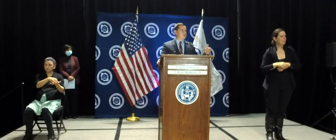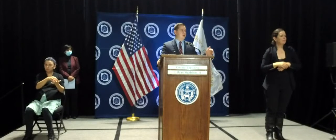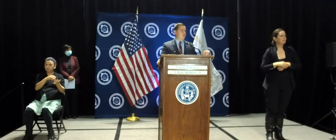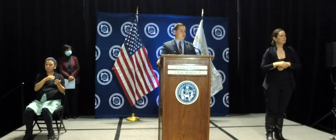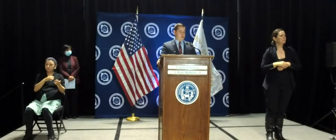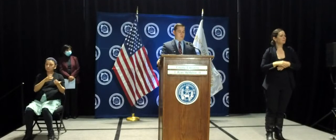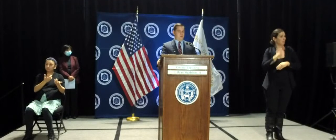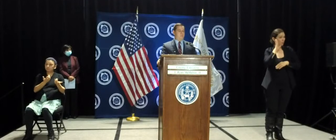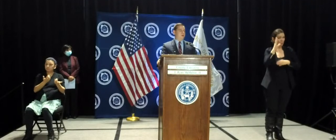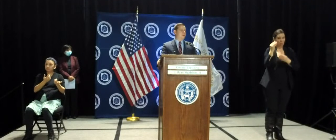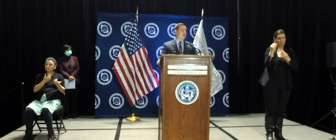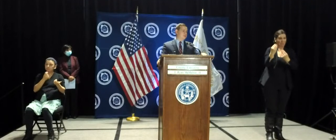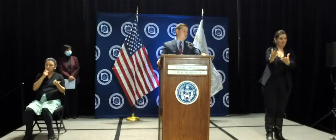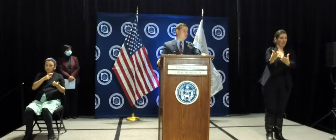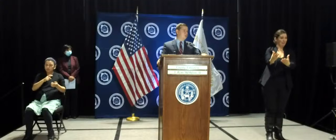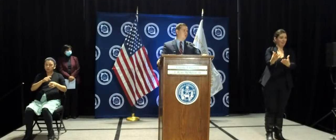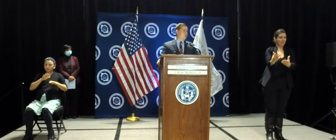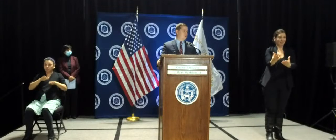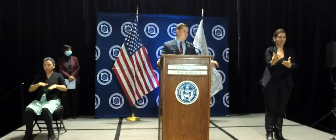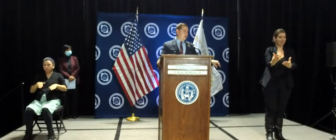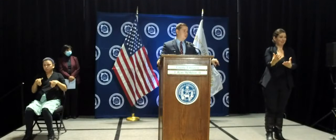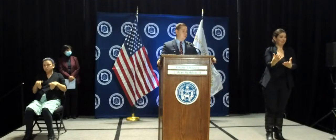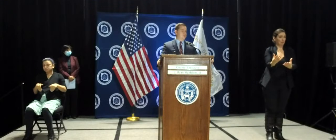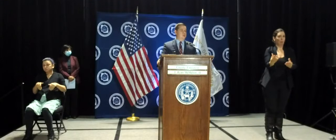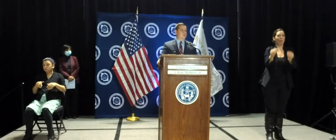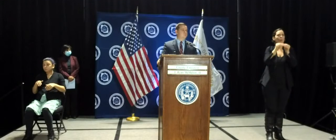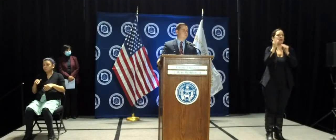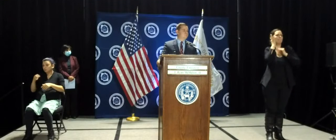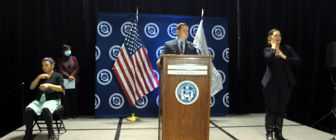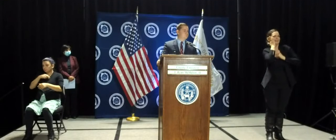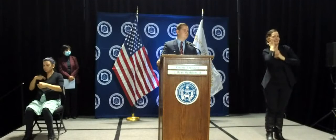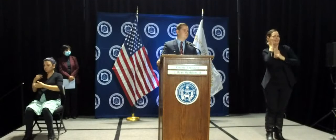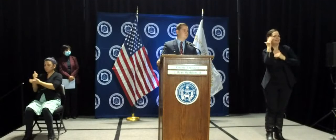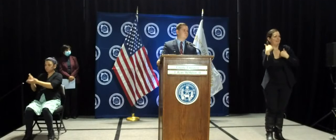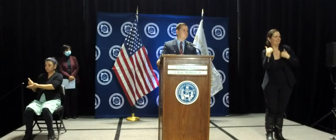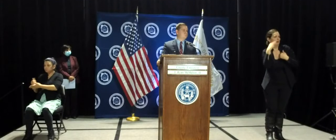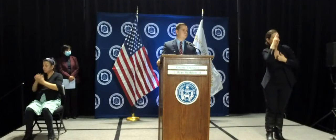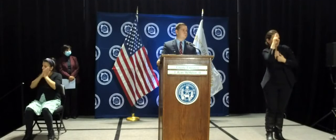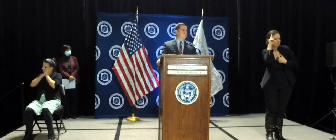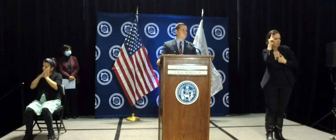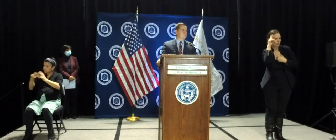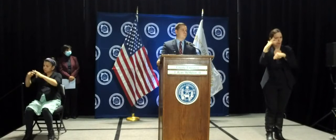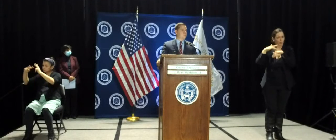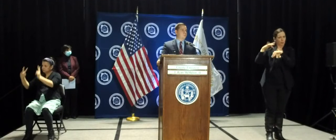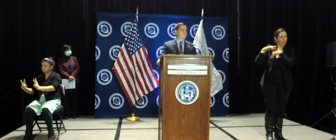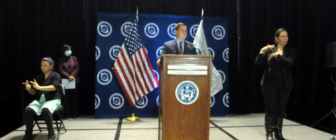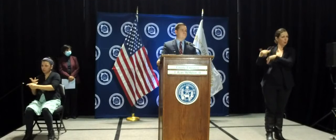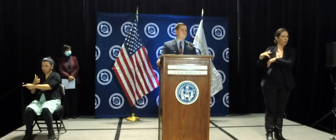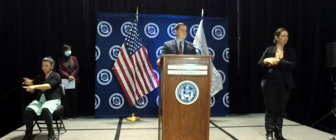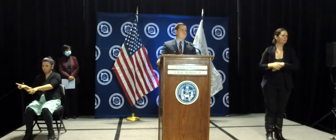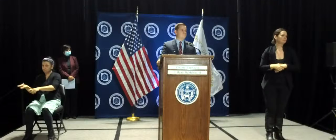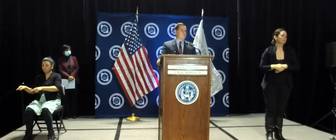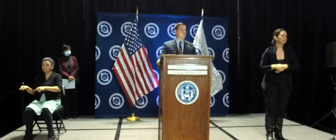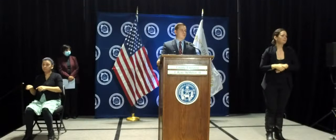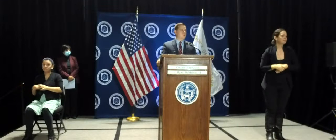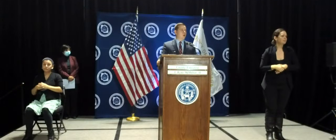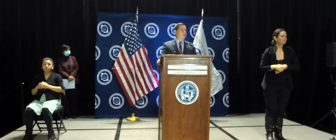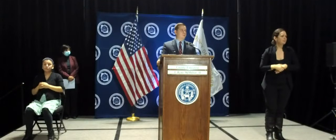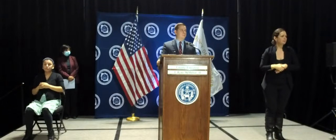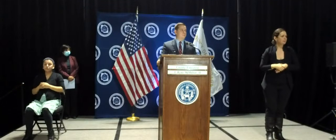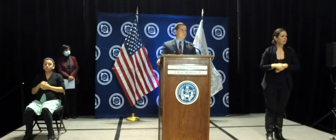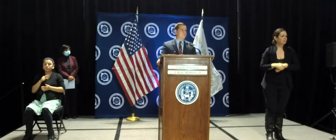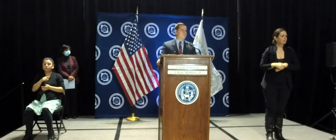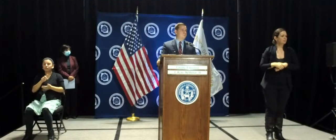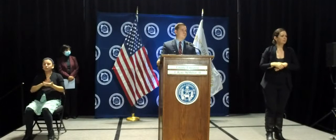beds when you compare that to COVID beds. So is this basically an existing facility that would just be converted to all COVID?